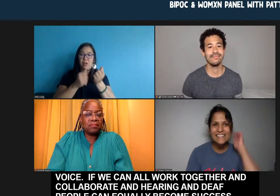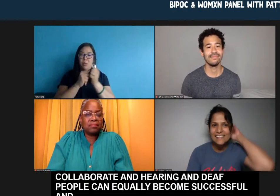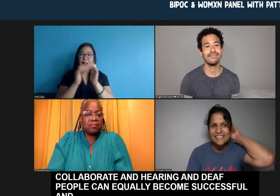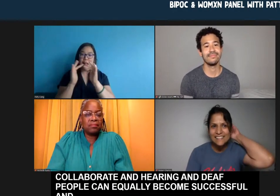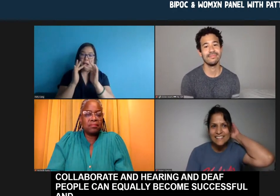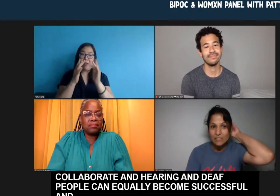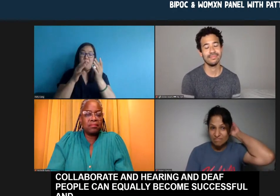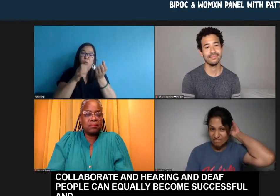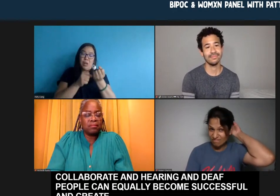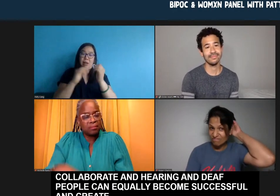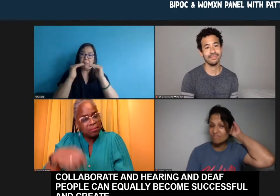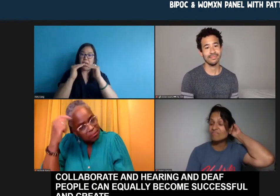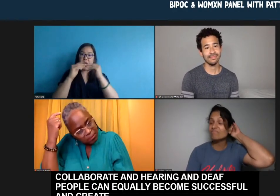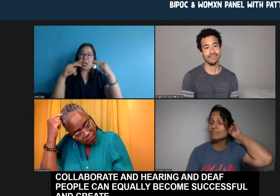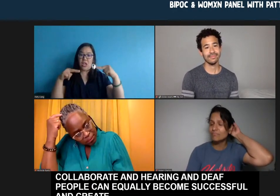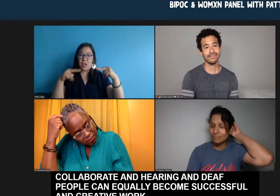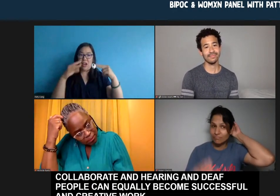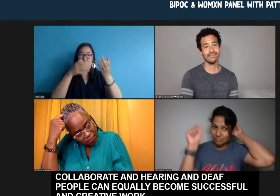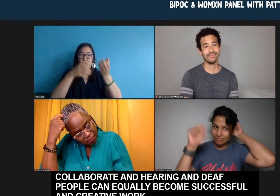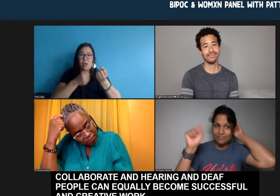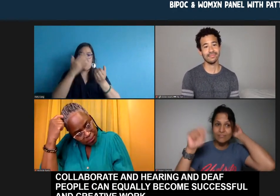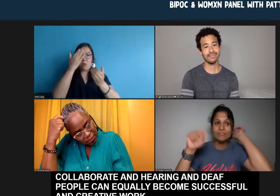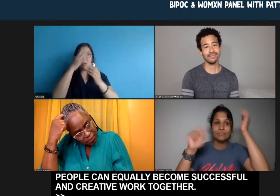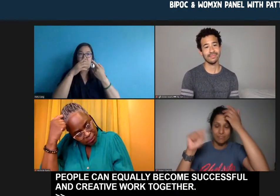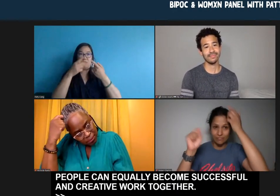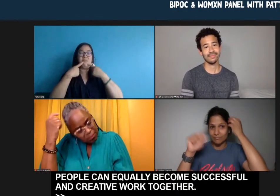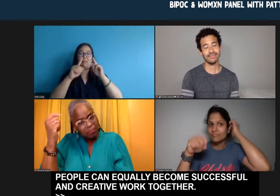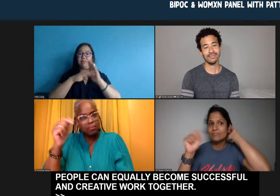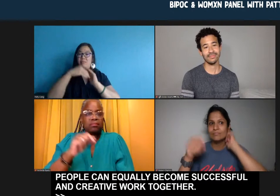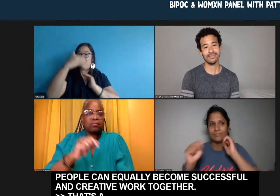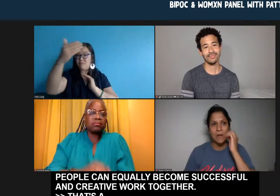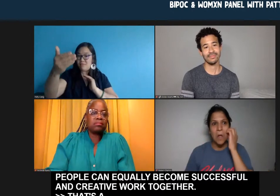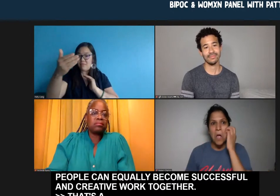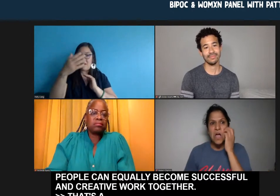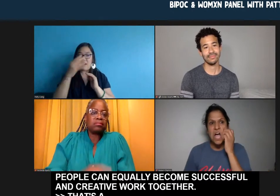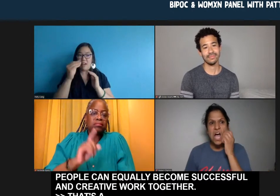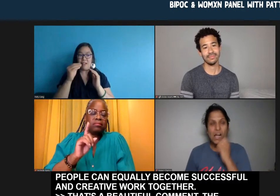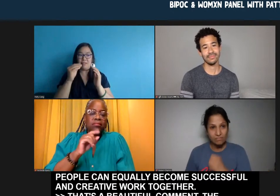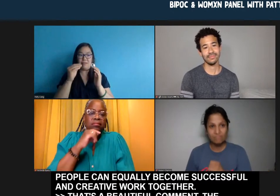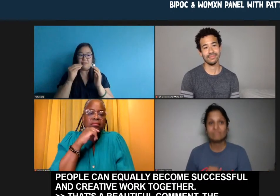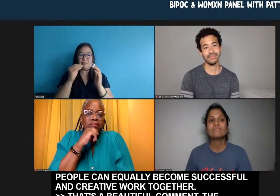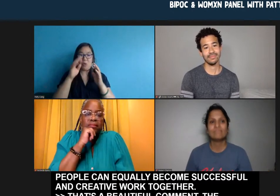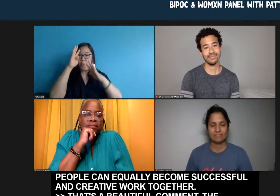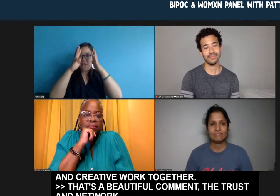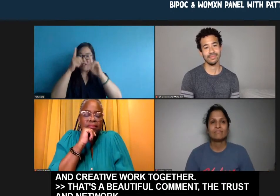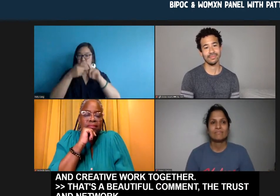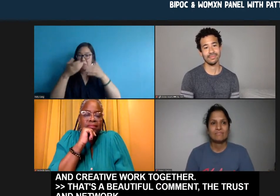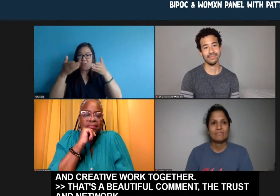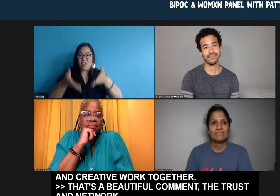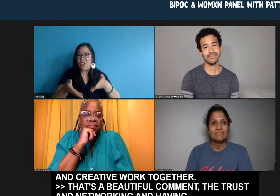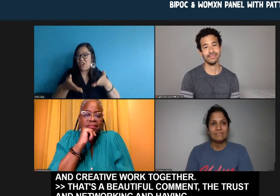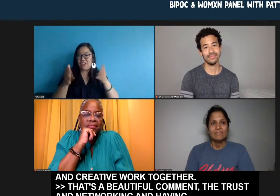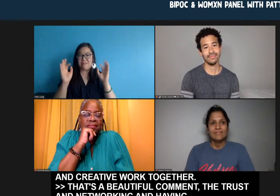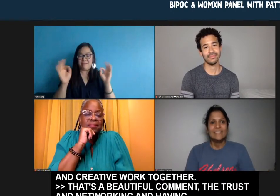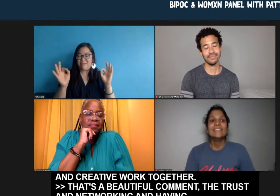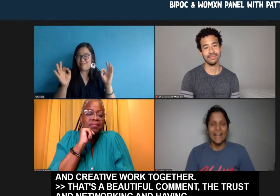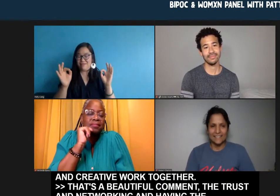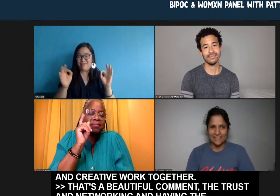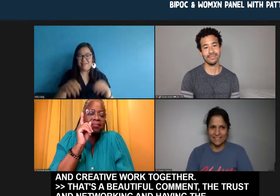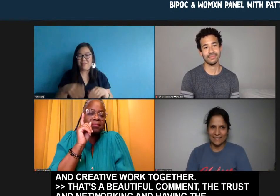beautiful comment. Again, just that importance of trust and networking and having that equality and having that access for moving forward in whatever the creative